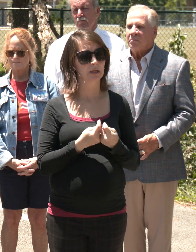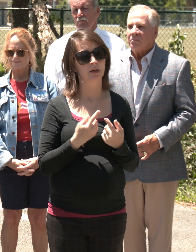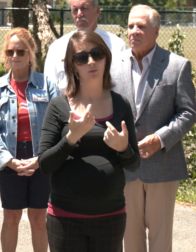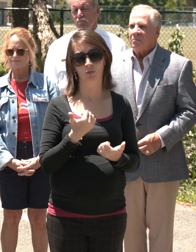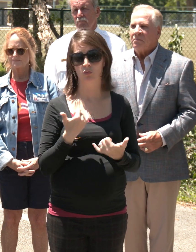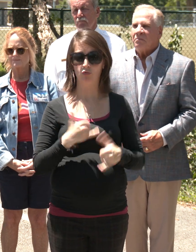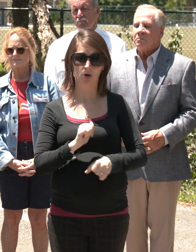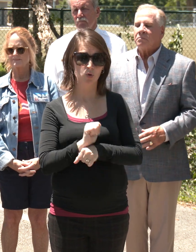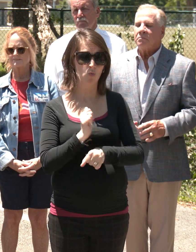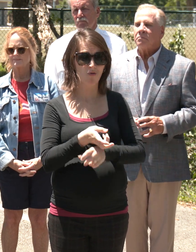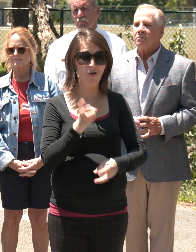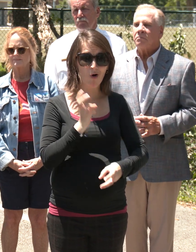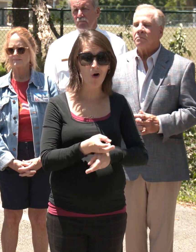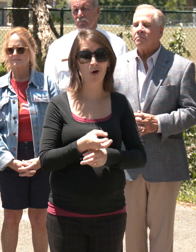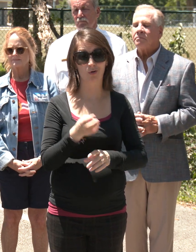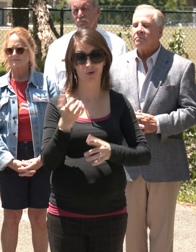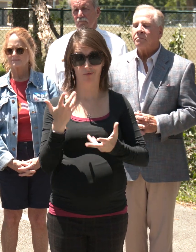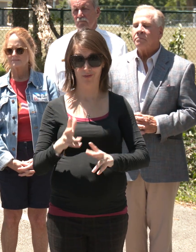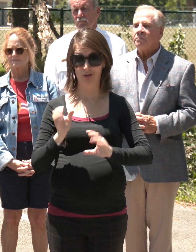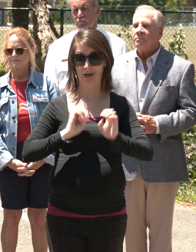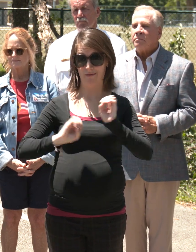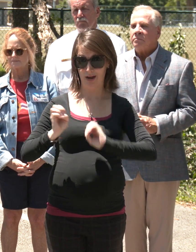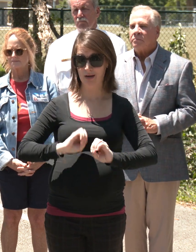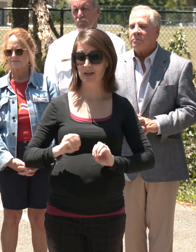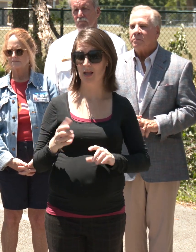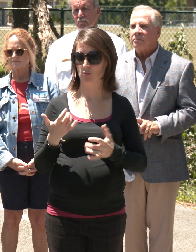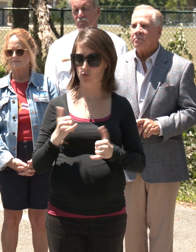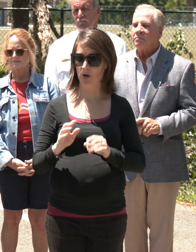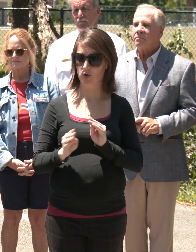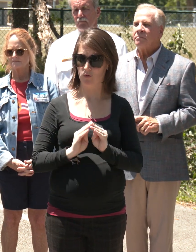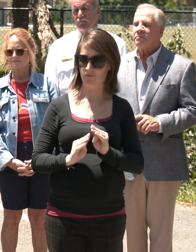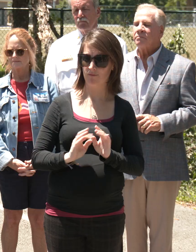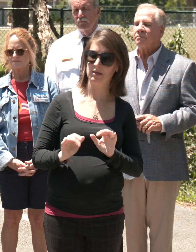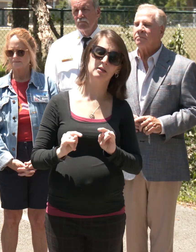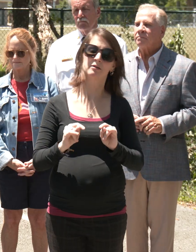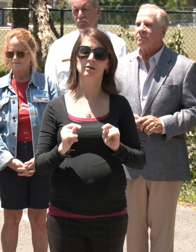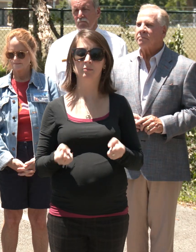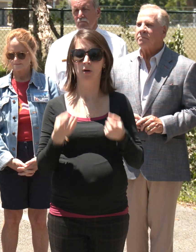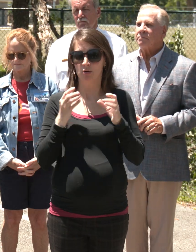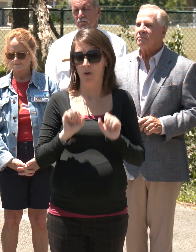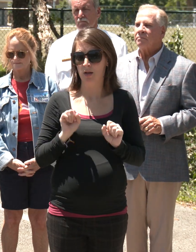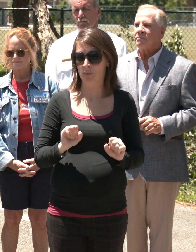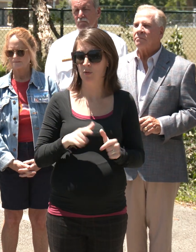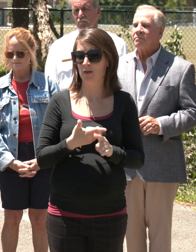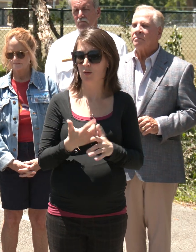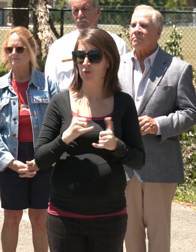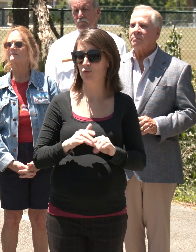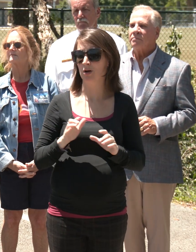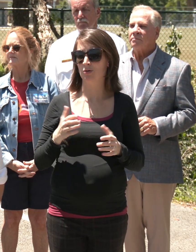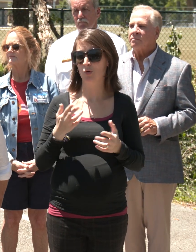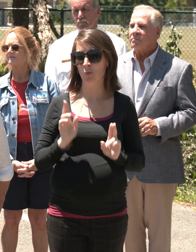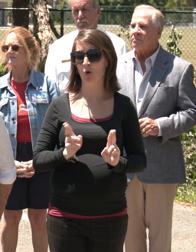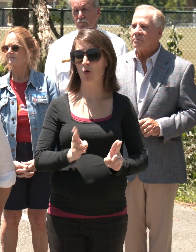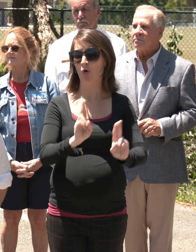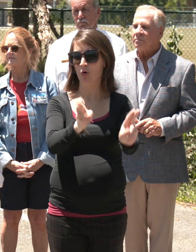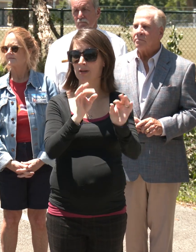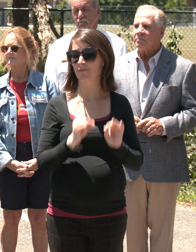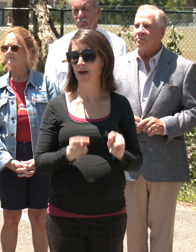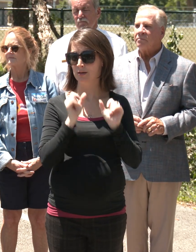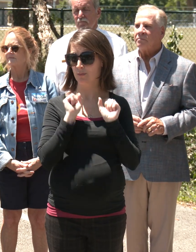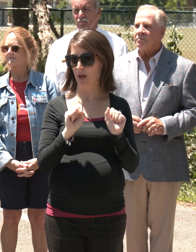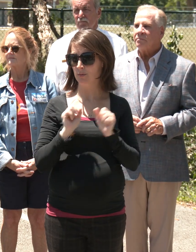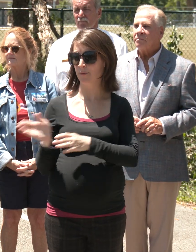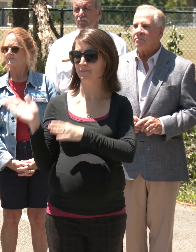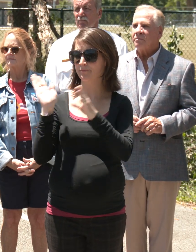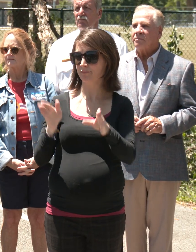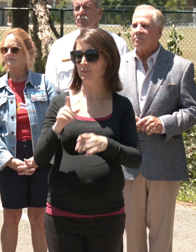that evaluation done. We are firming it up, and we are truly moving as fast as we possibly can to get that done. St. Louis Public Radio. Thank